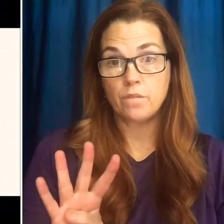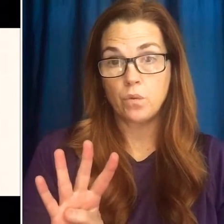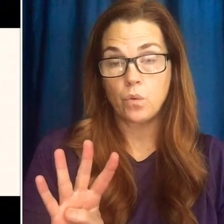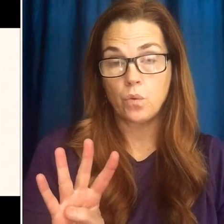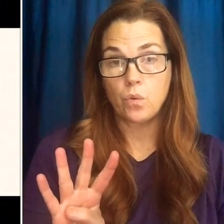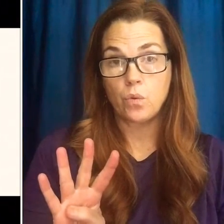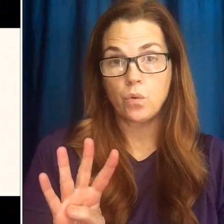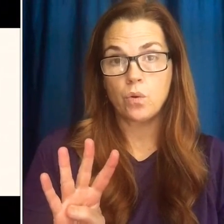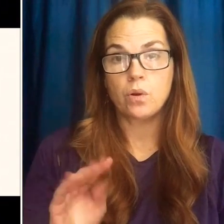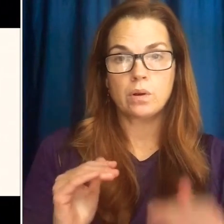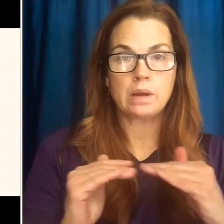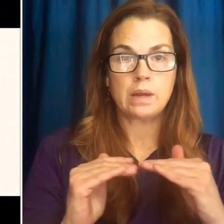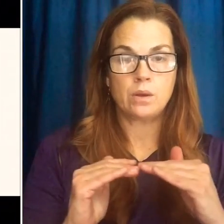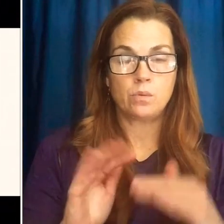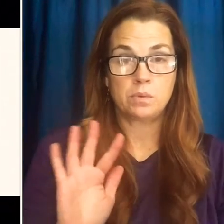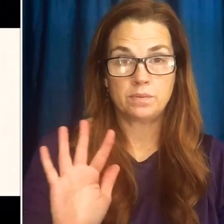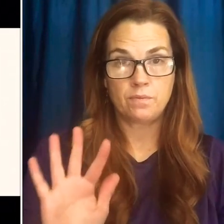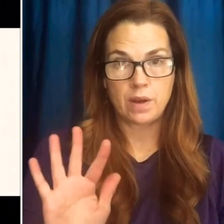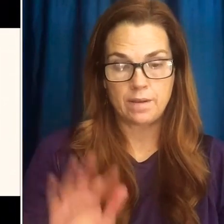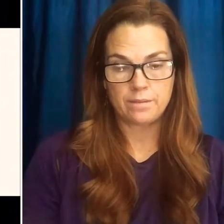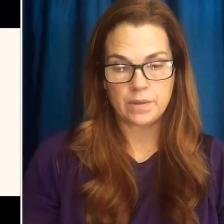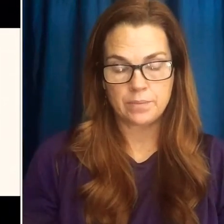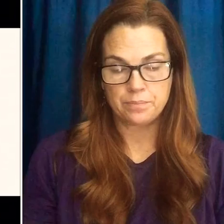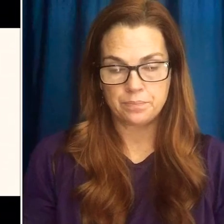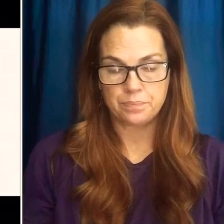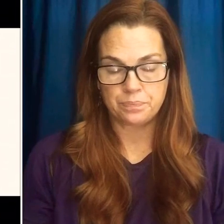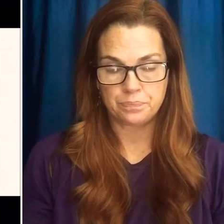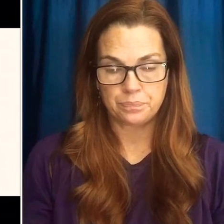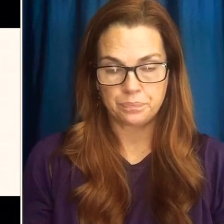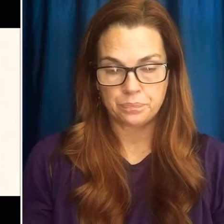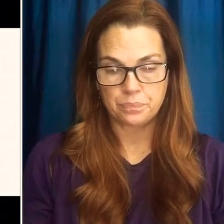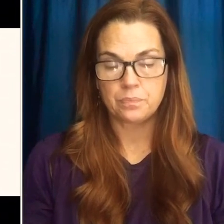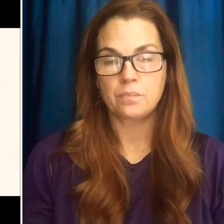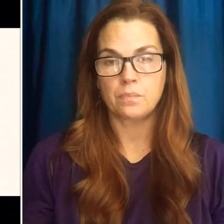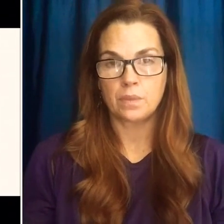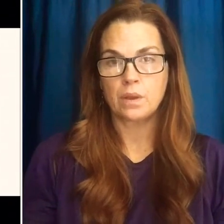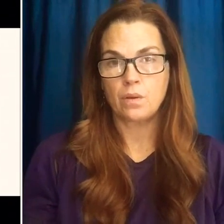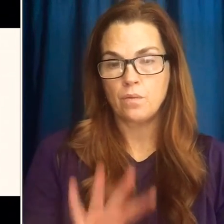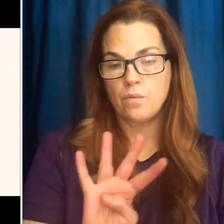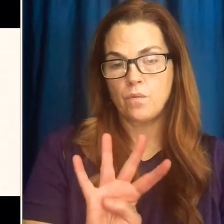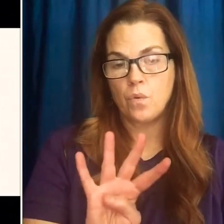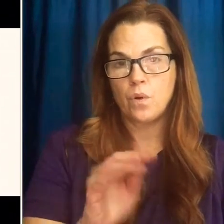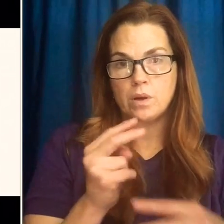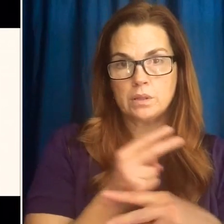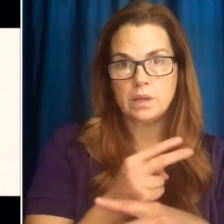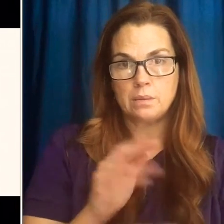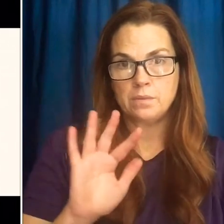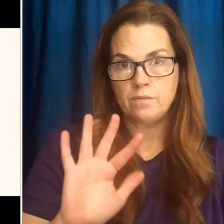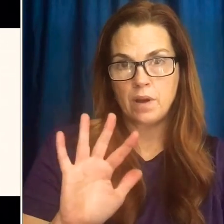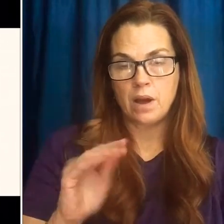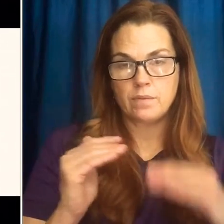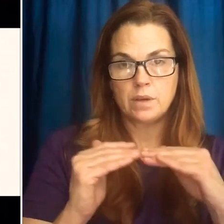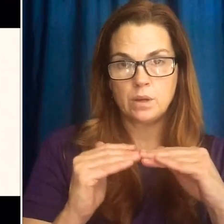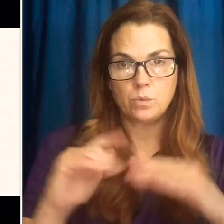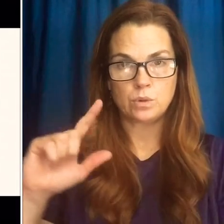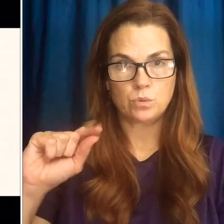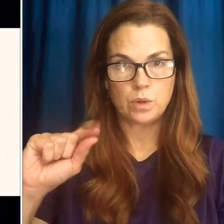because 4 times 5 is 20, and 20 minus 20 is 0.